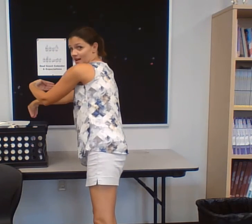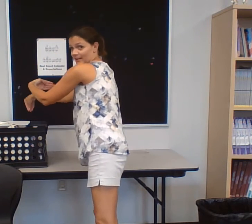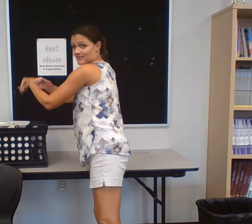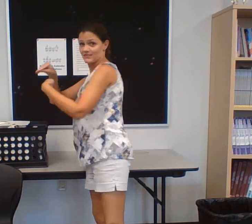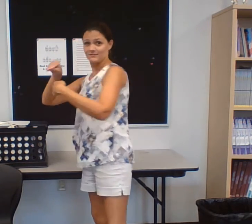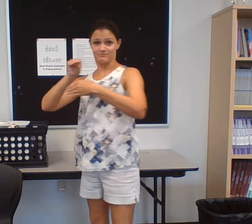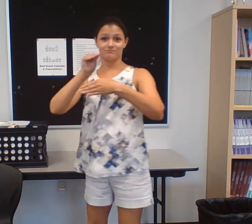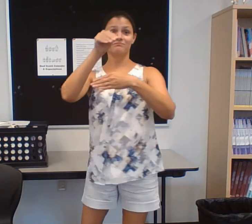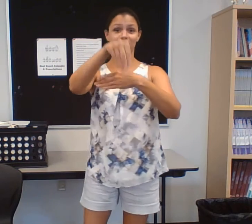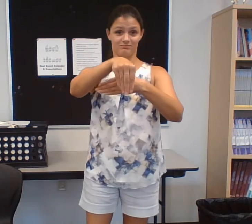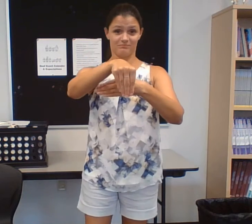Behind.